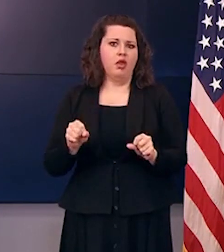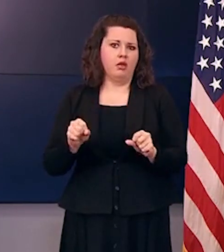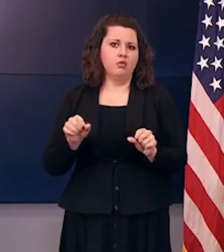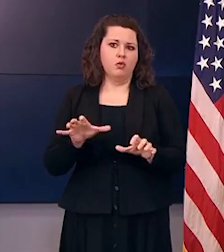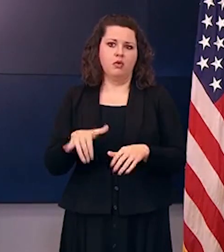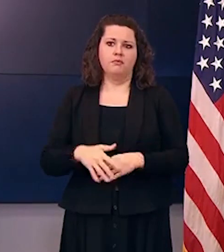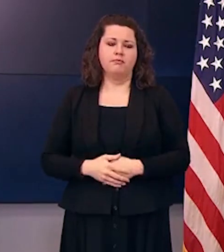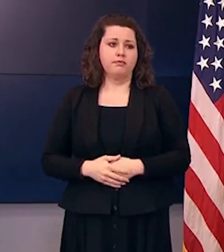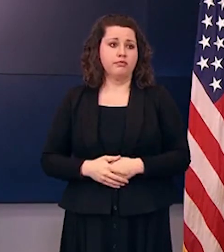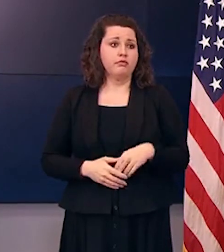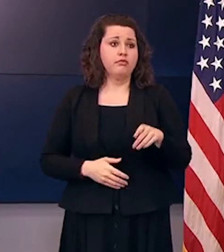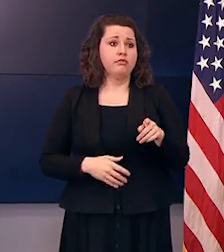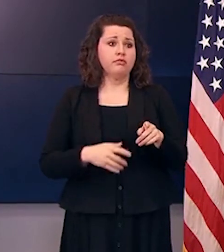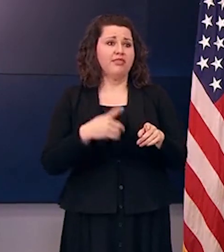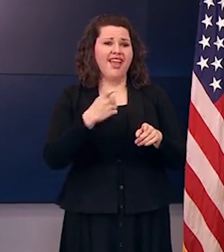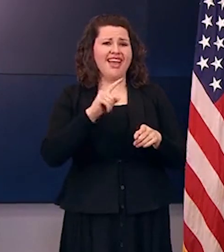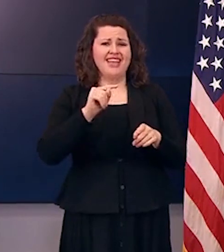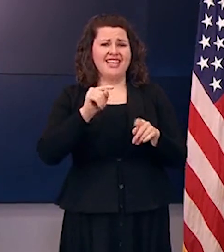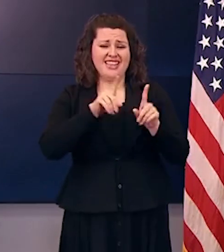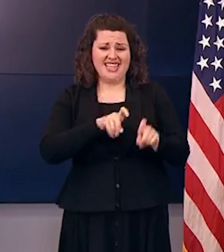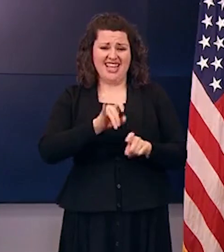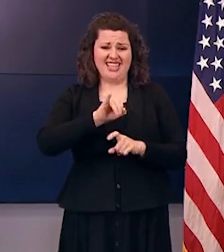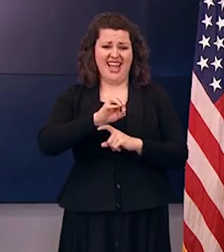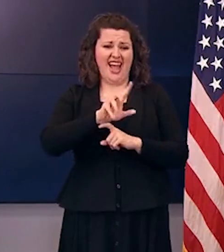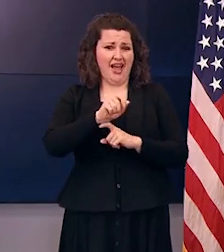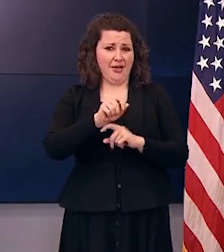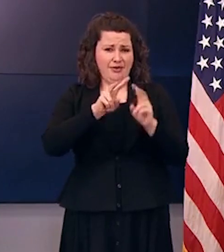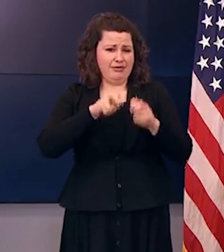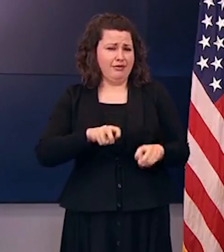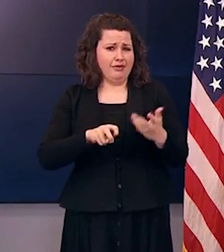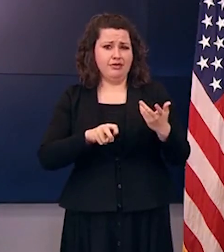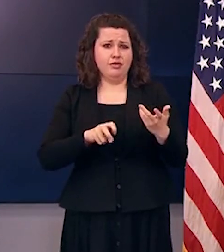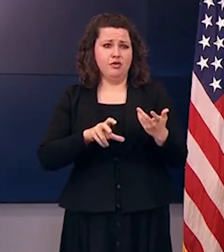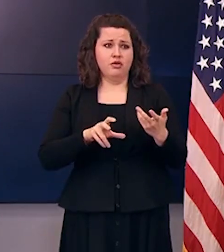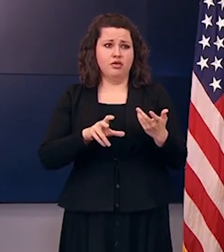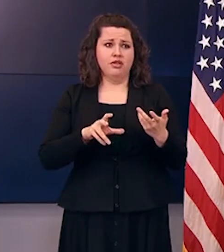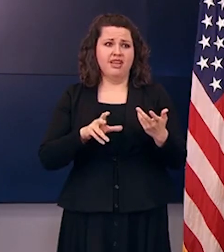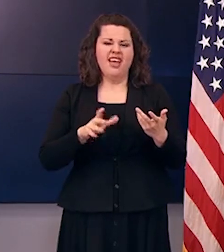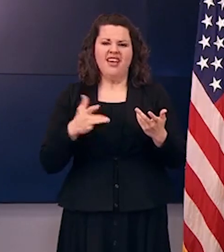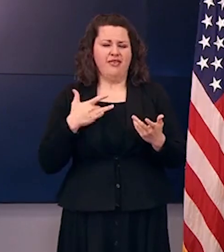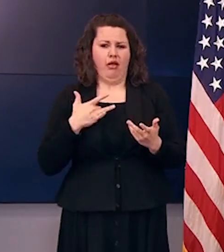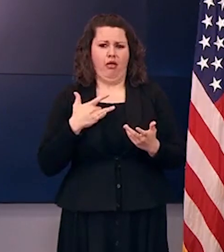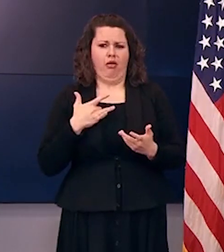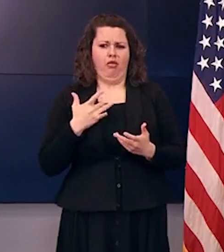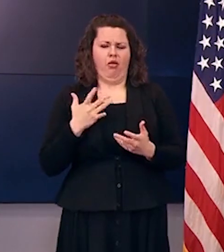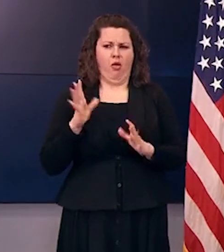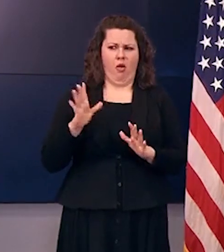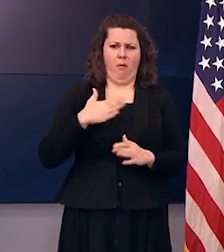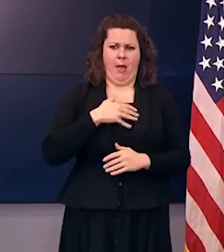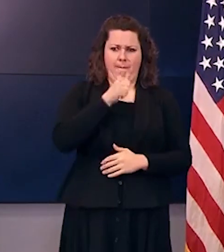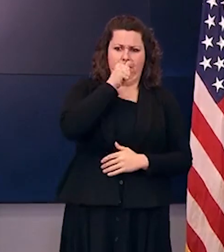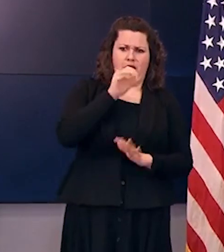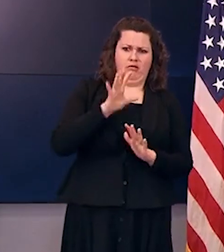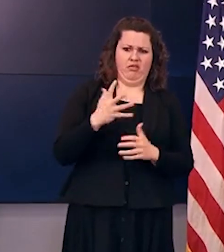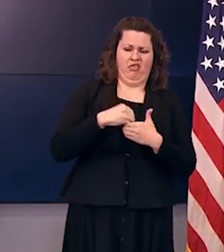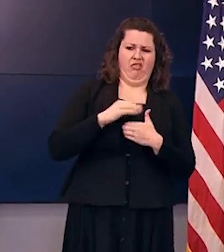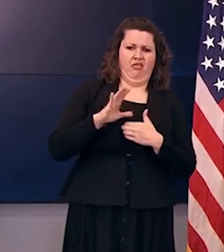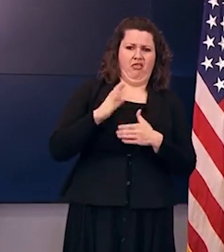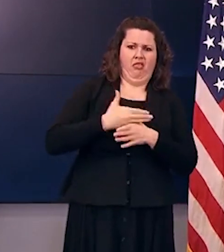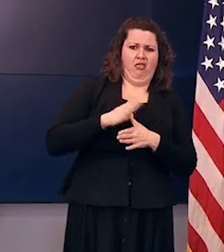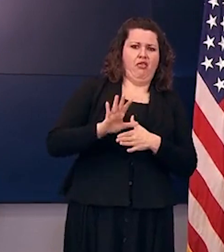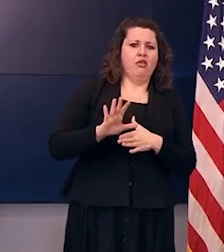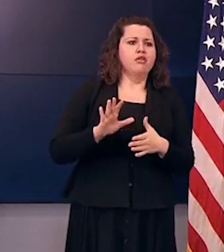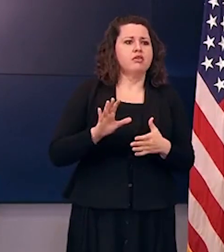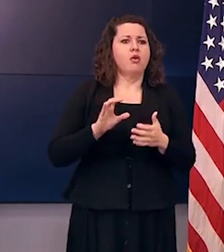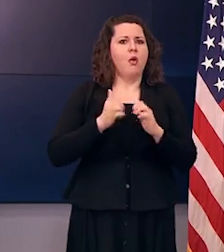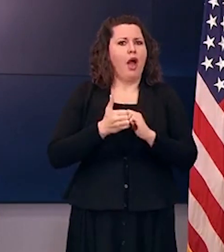that. And the Test Iowa assessment, like in normal times, it feels invasive, not to put too fine of a point on it. Like, how do you